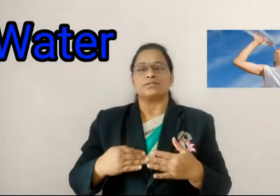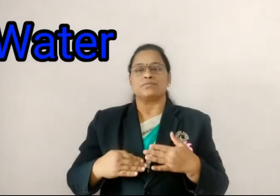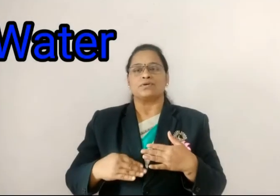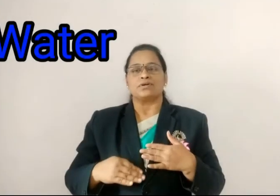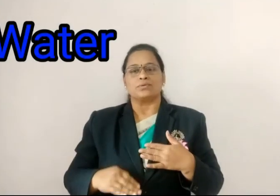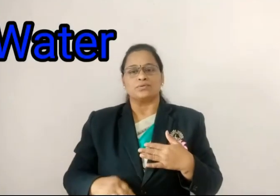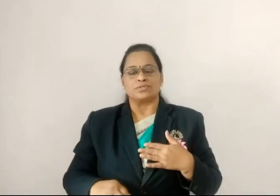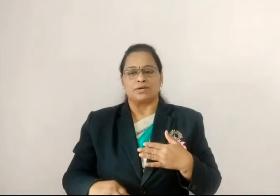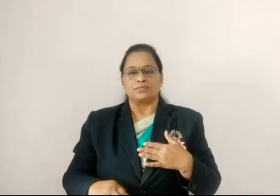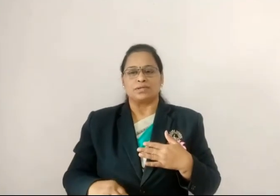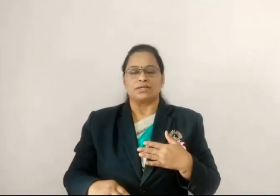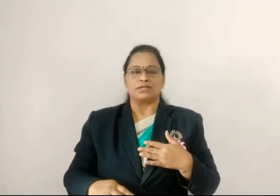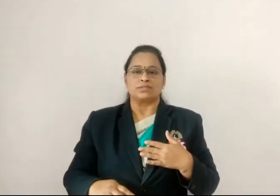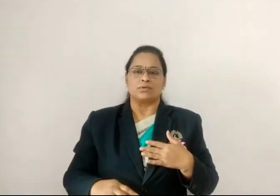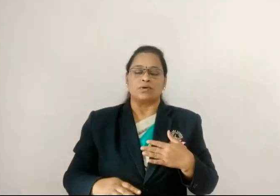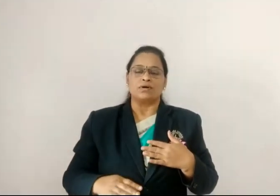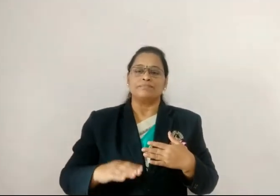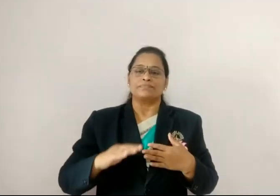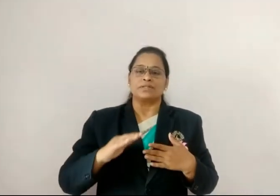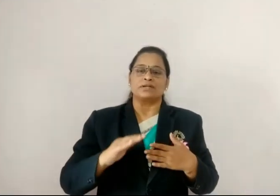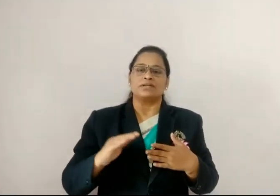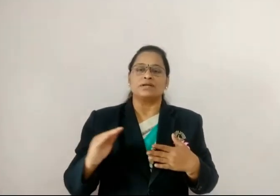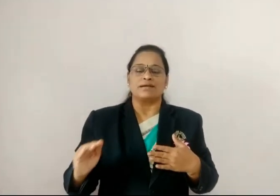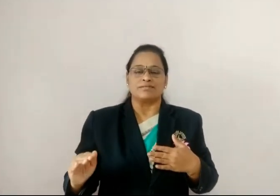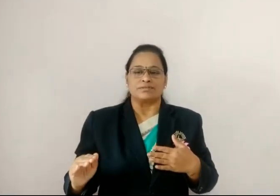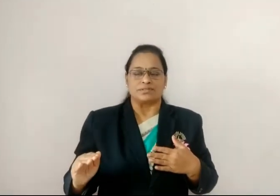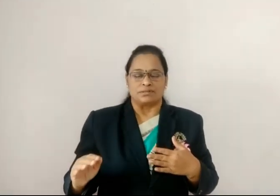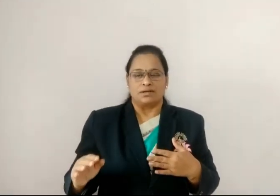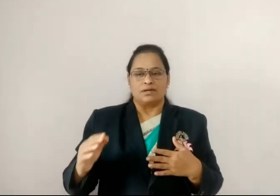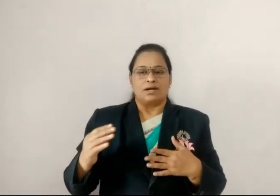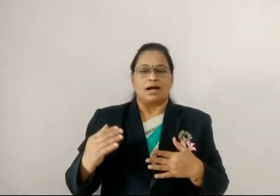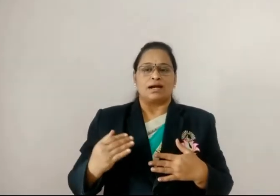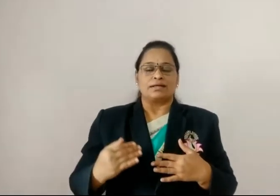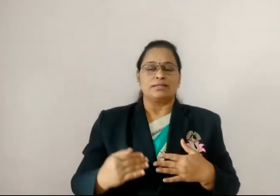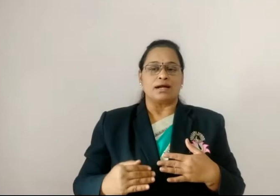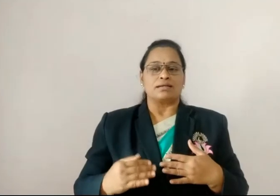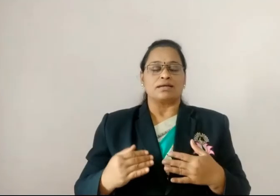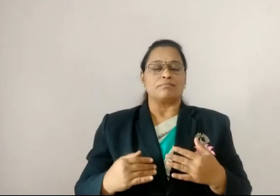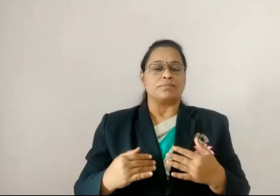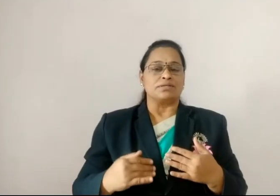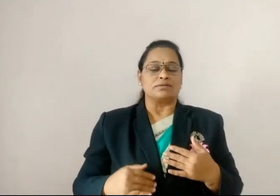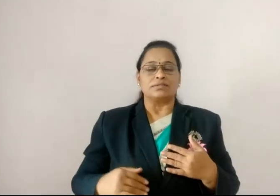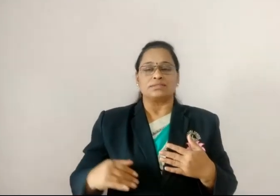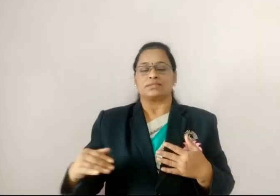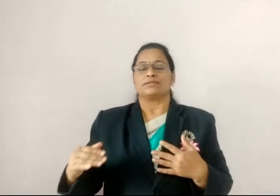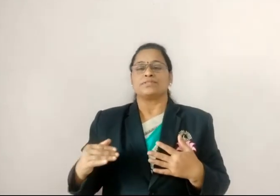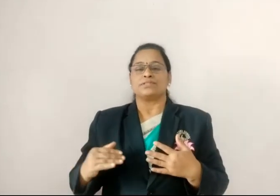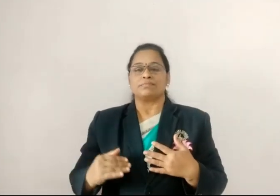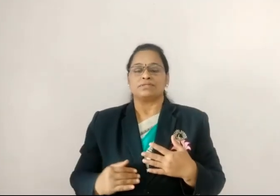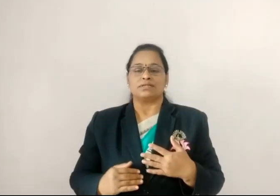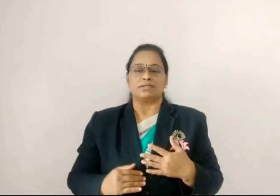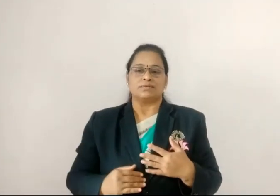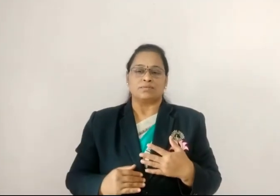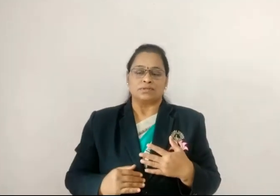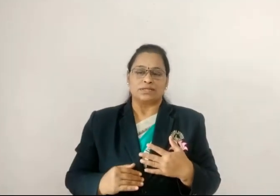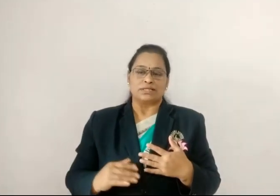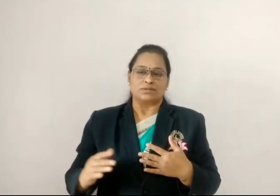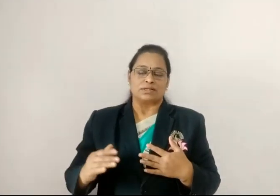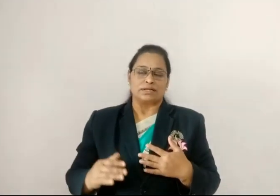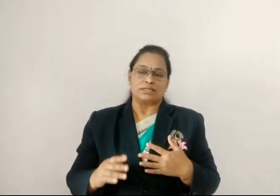of water goes down, then it is called dehydration. And in that, then minerals which are present in the water, dissolved condition,